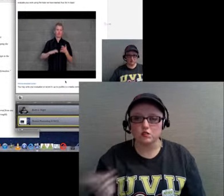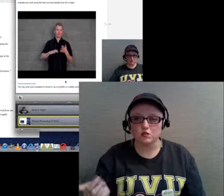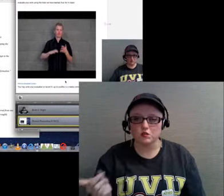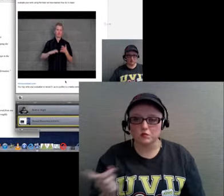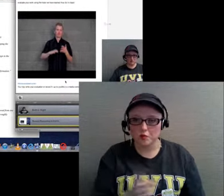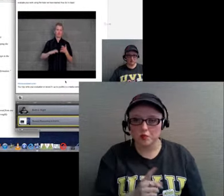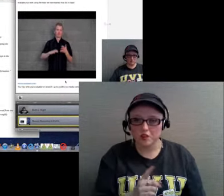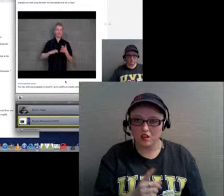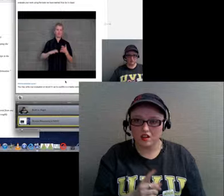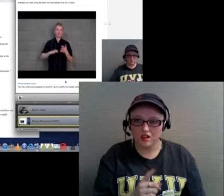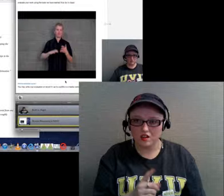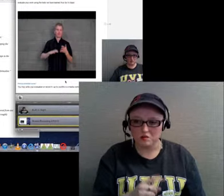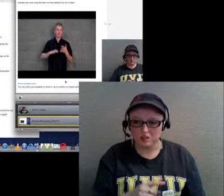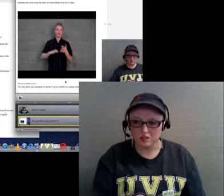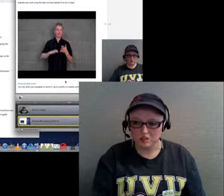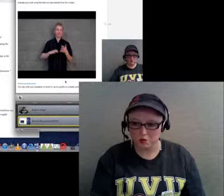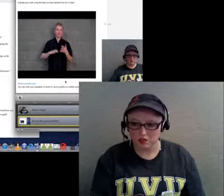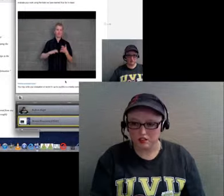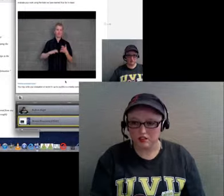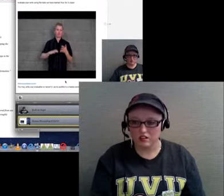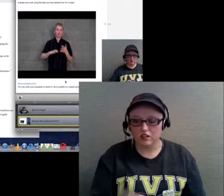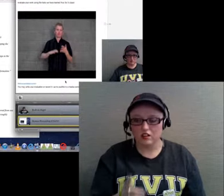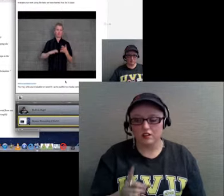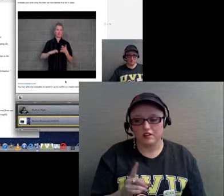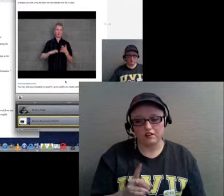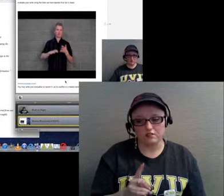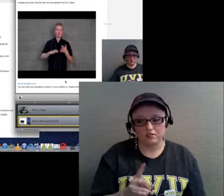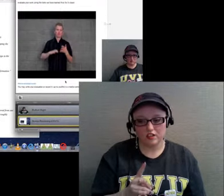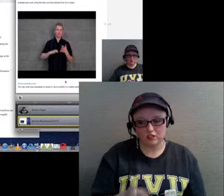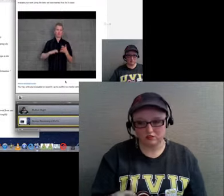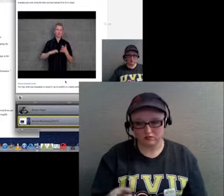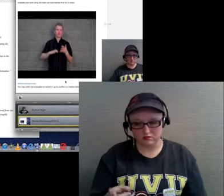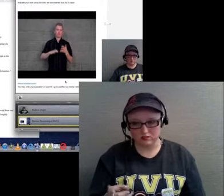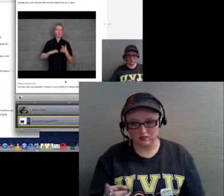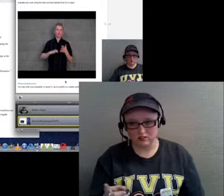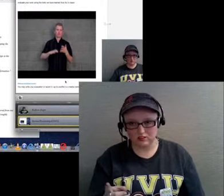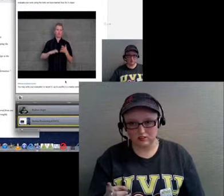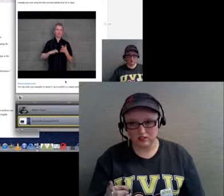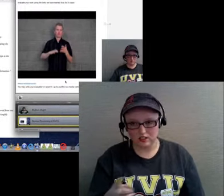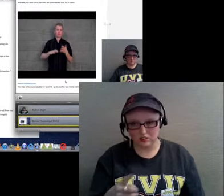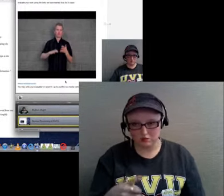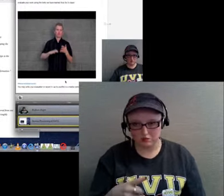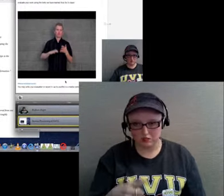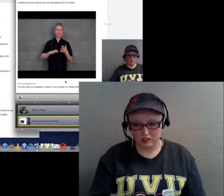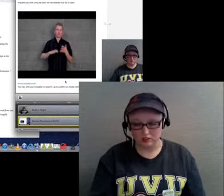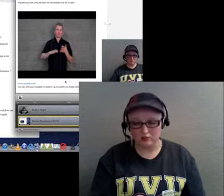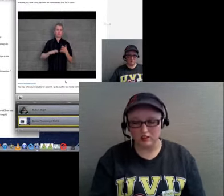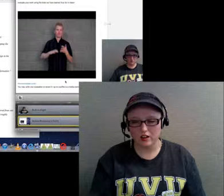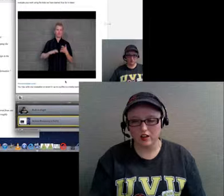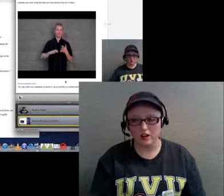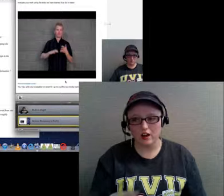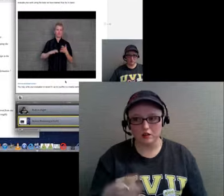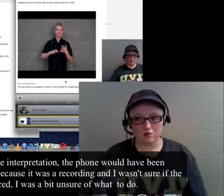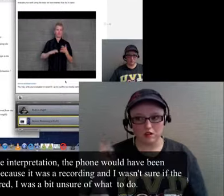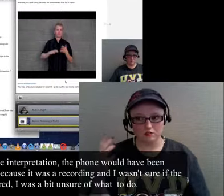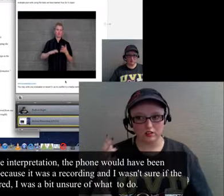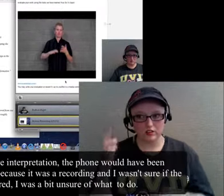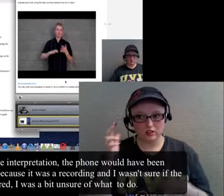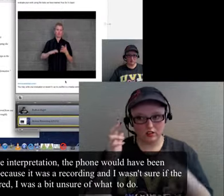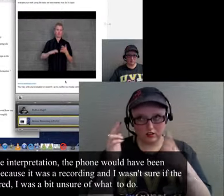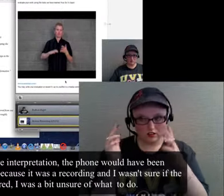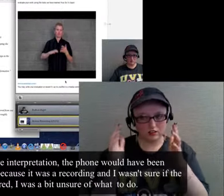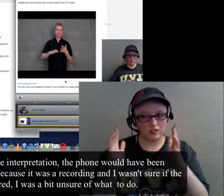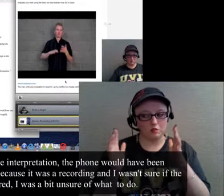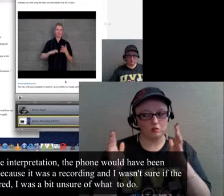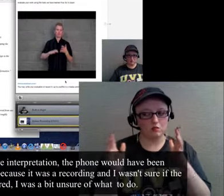Okay, so at this point, the telephone has begun to ring, and I'm kind of